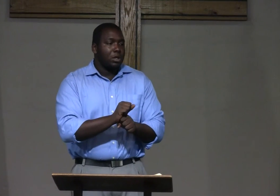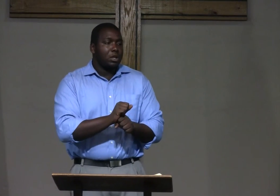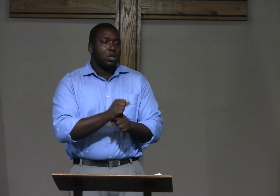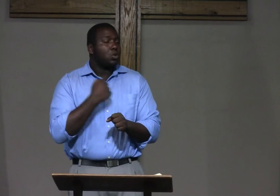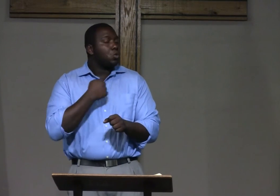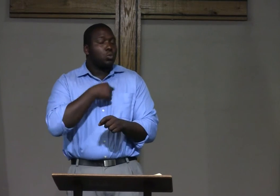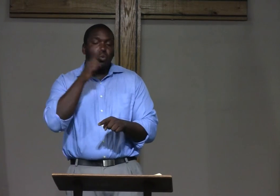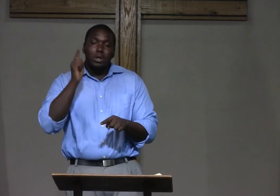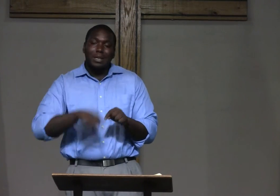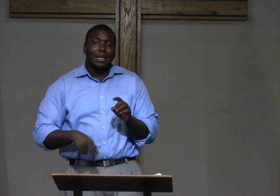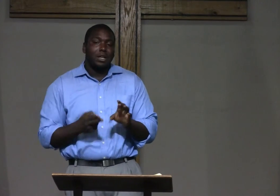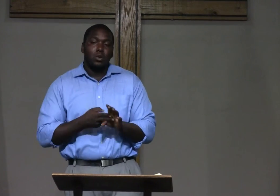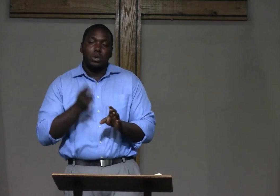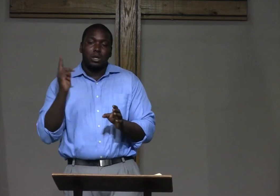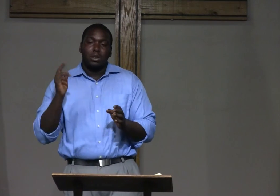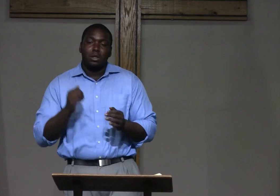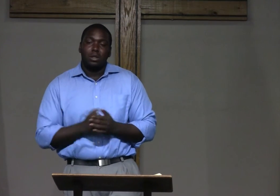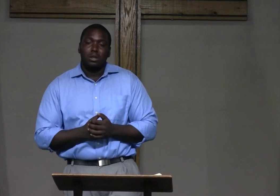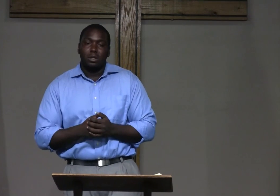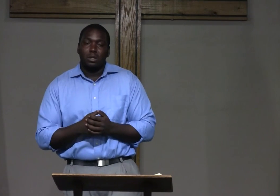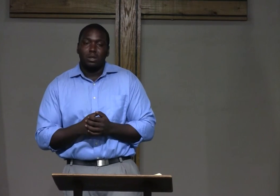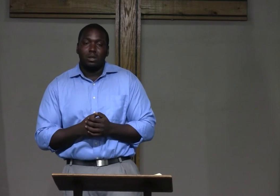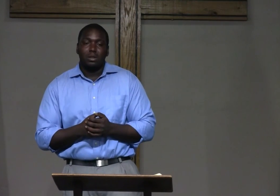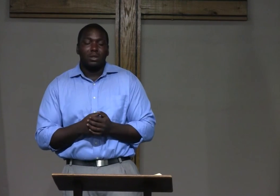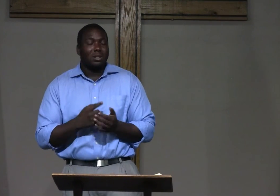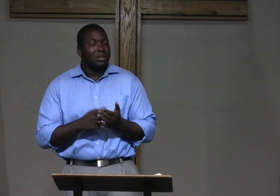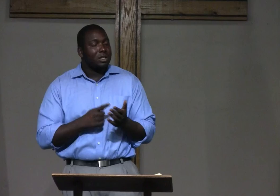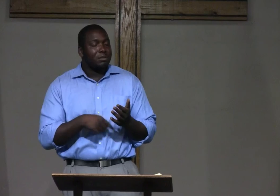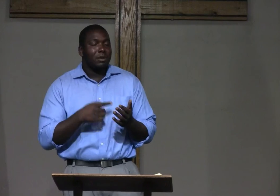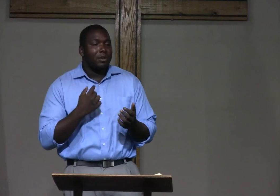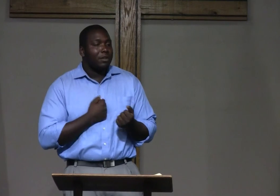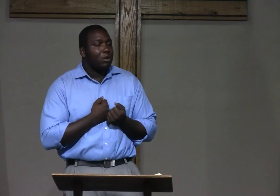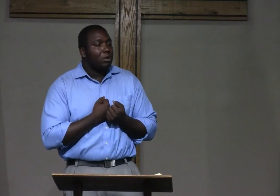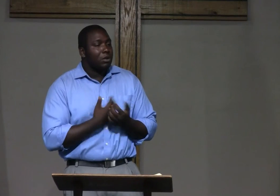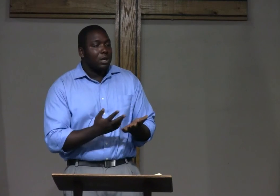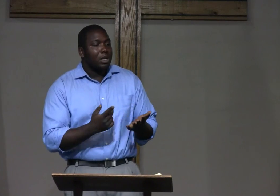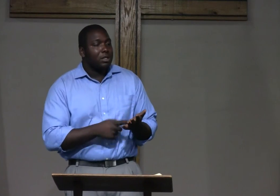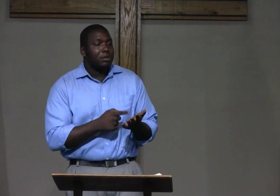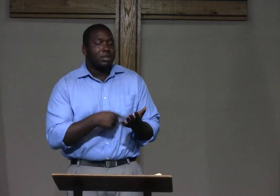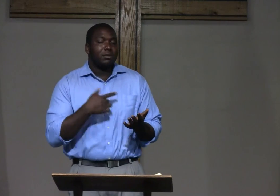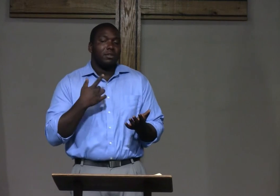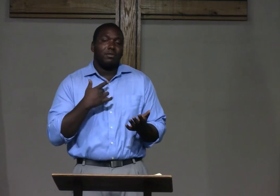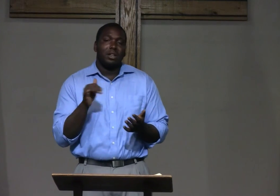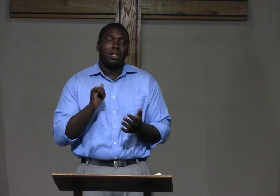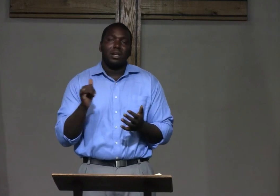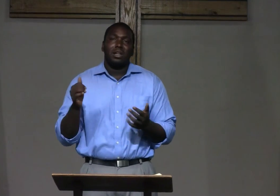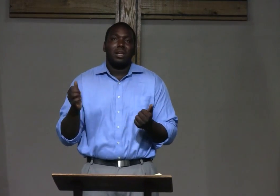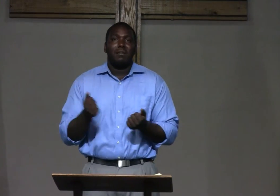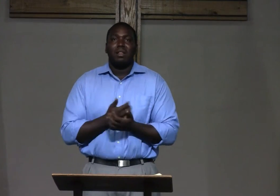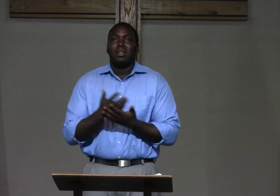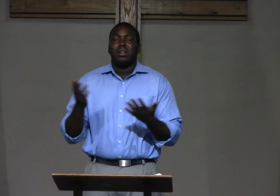We have to continue working for Him. We cannot give up. And I know sometimes it seems tiring,